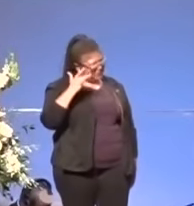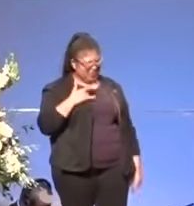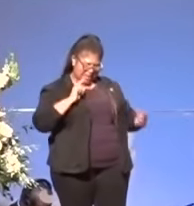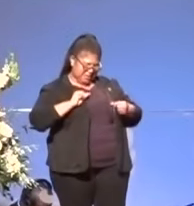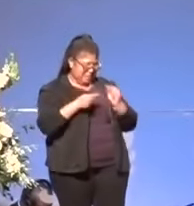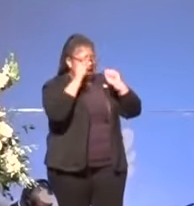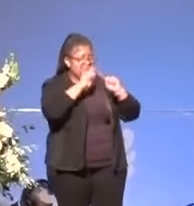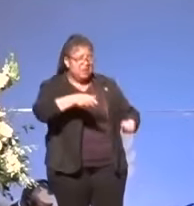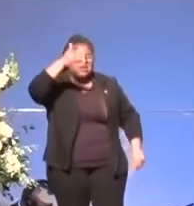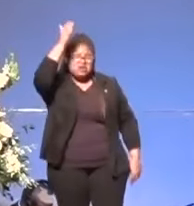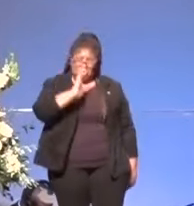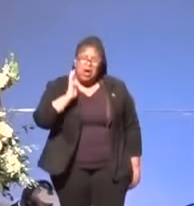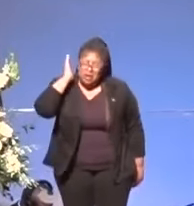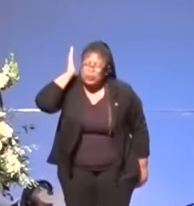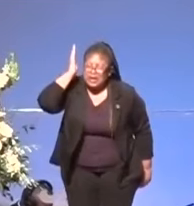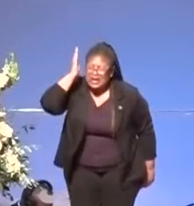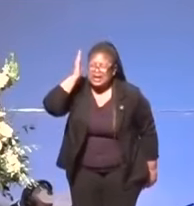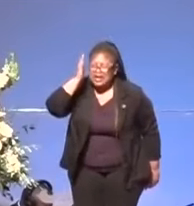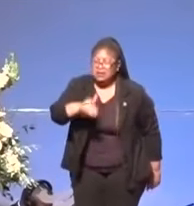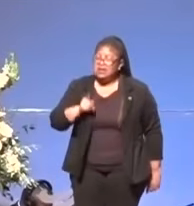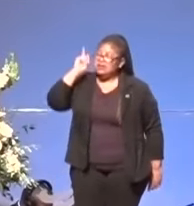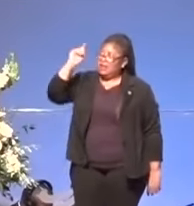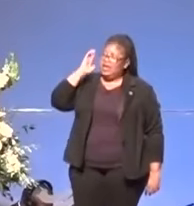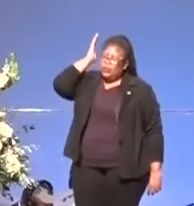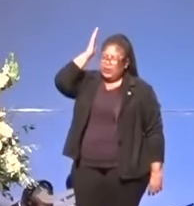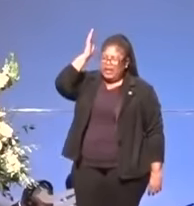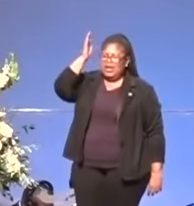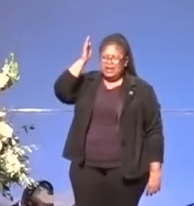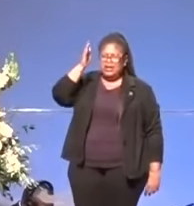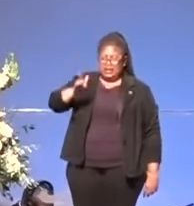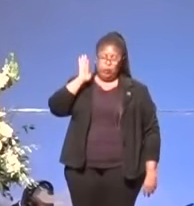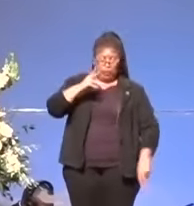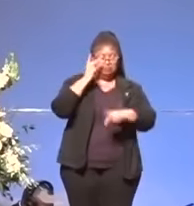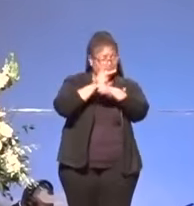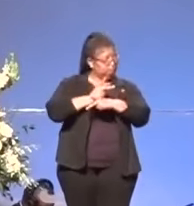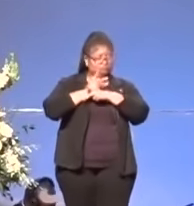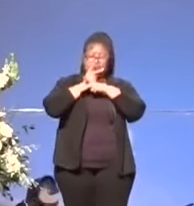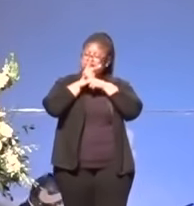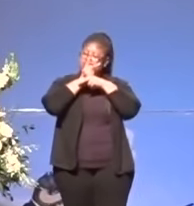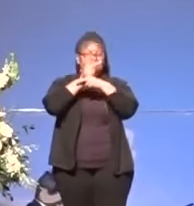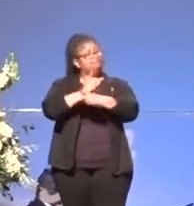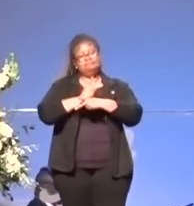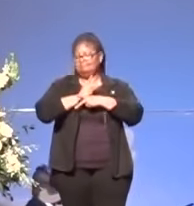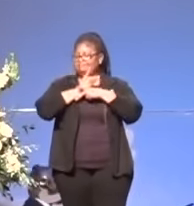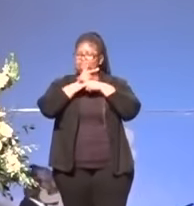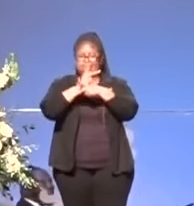but God will. He will. He will take care